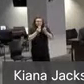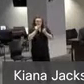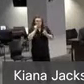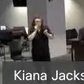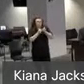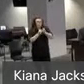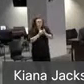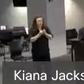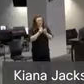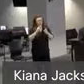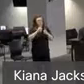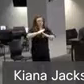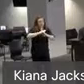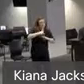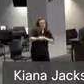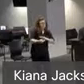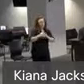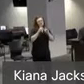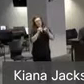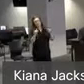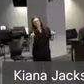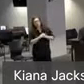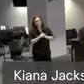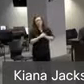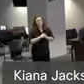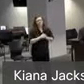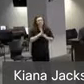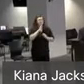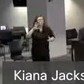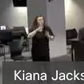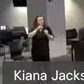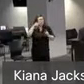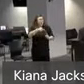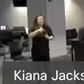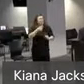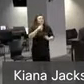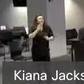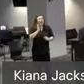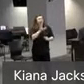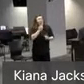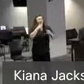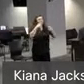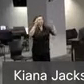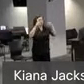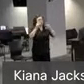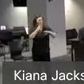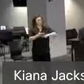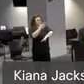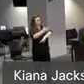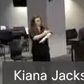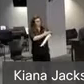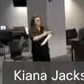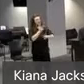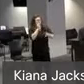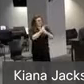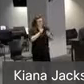other topics. The end goal of the program is to improve clinical outcomes by following a care plan, and in turn, not only keeping our